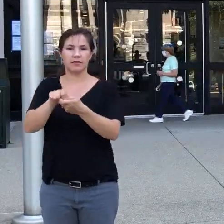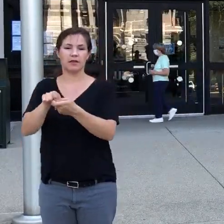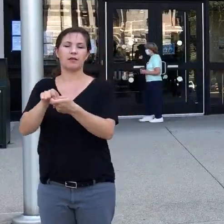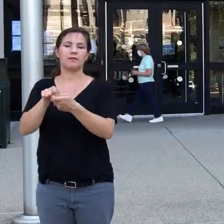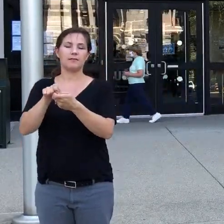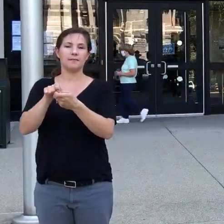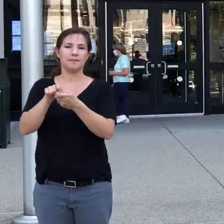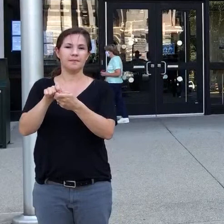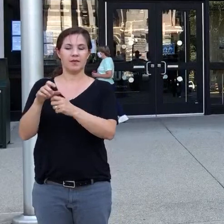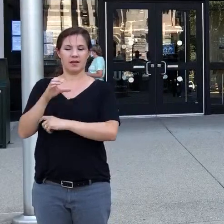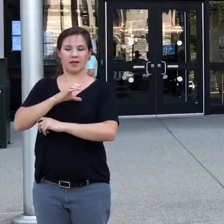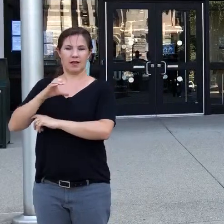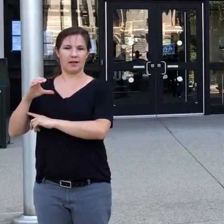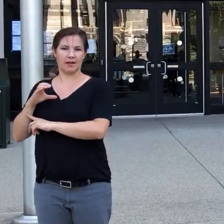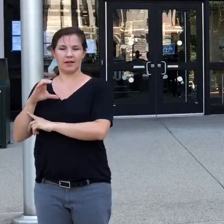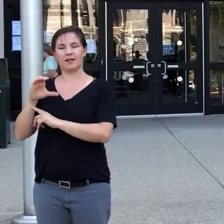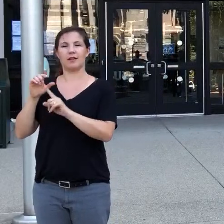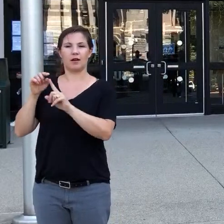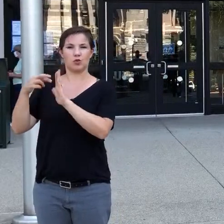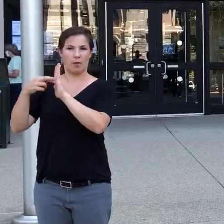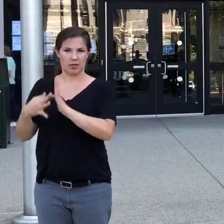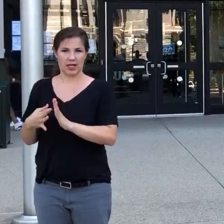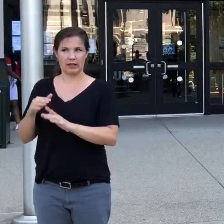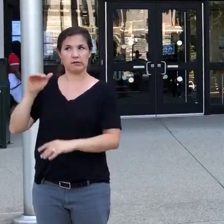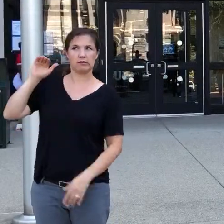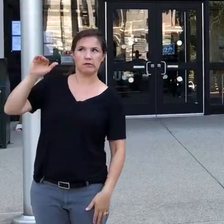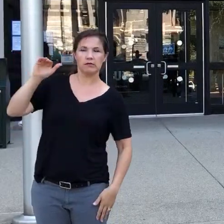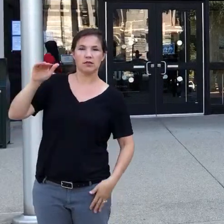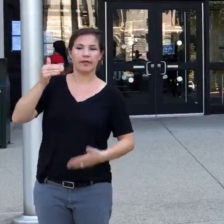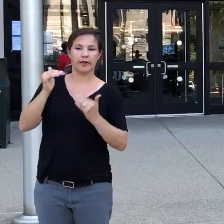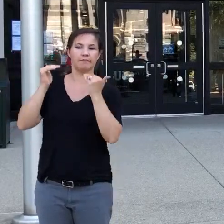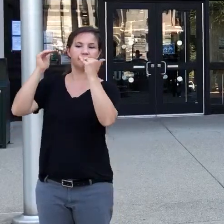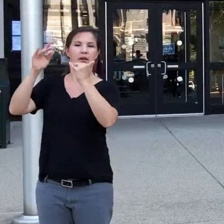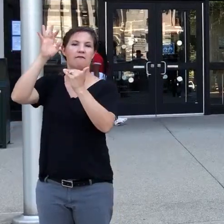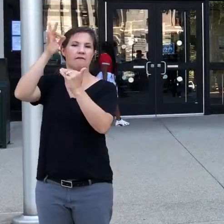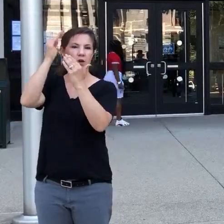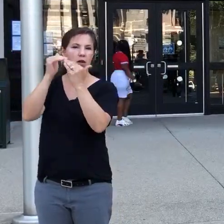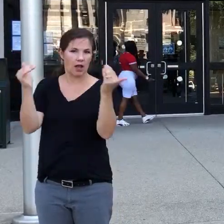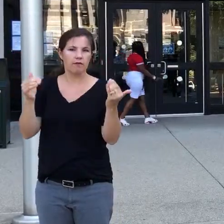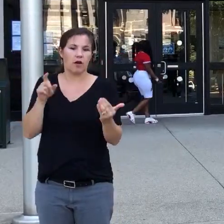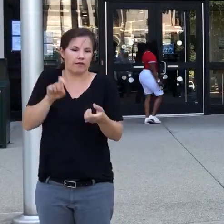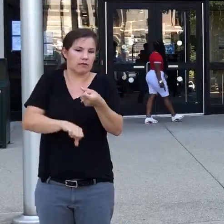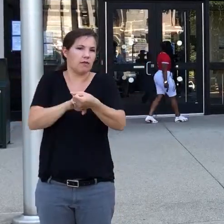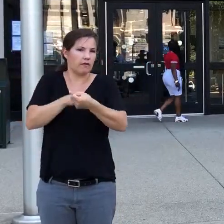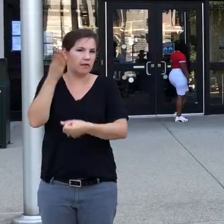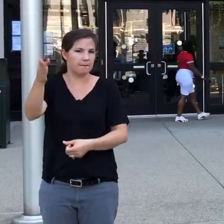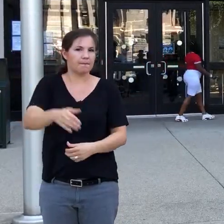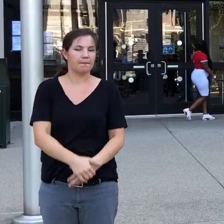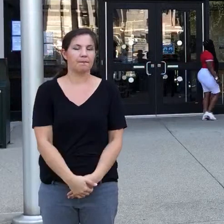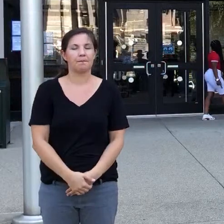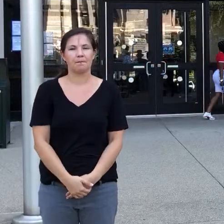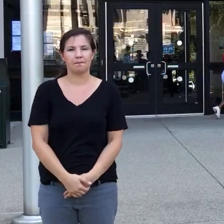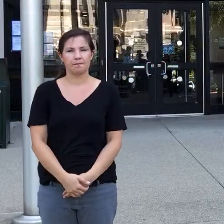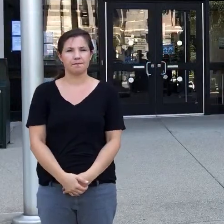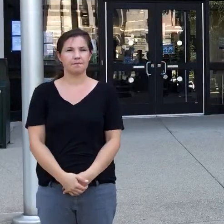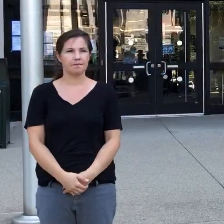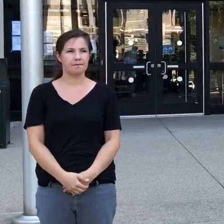their congressional representatives at the federal level. That's where the advocacy needs to happen.